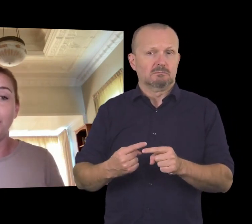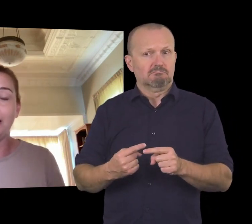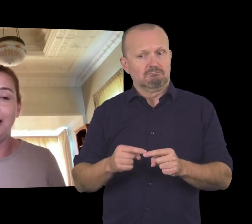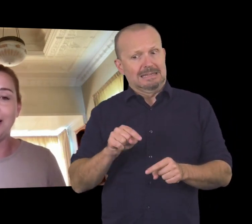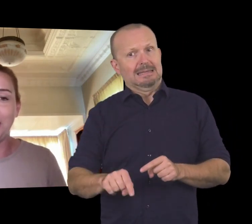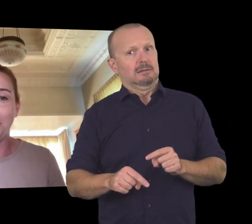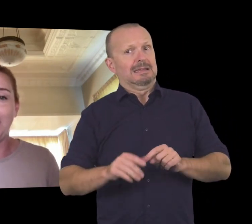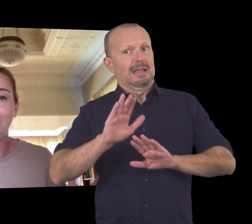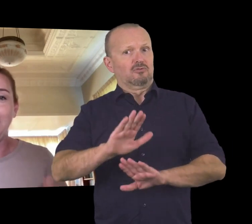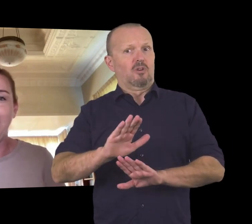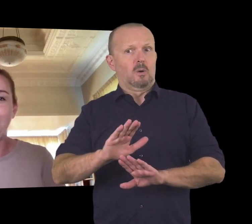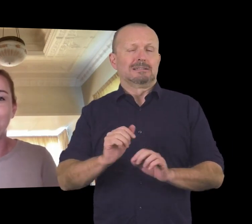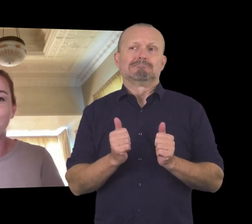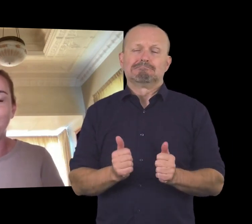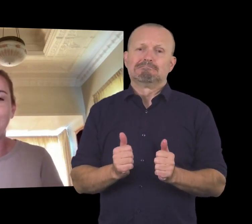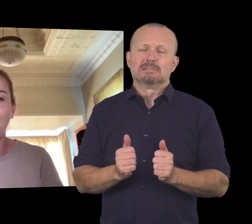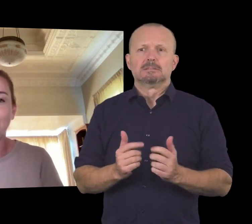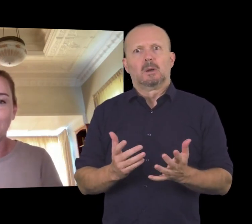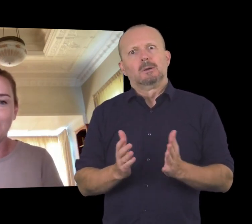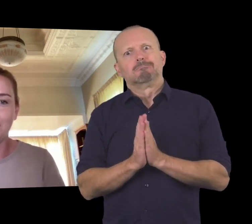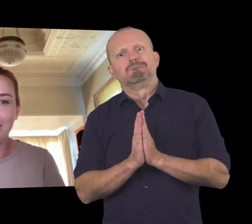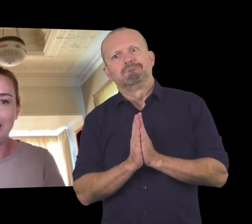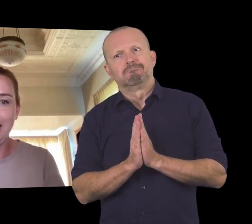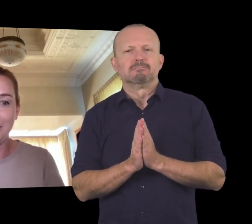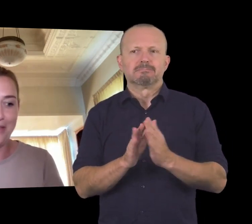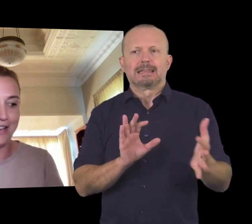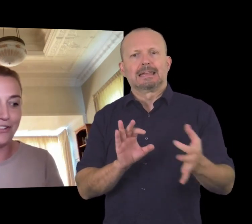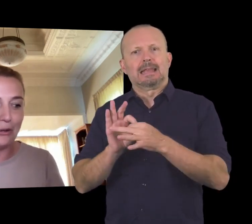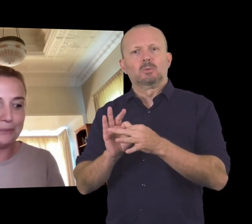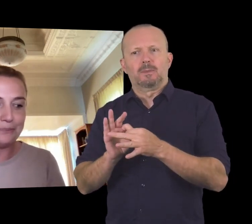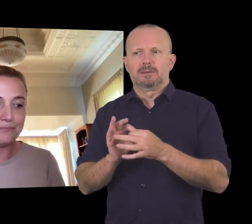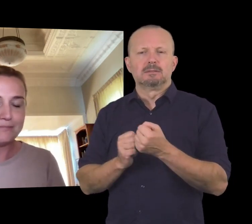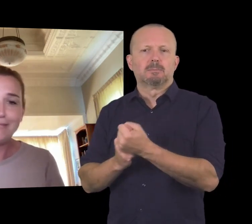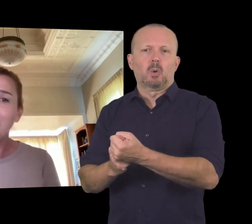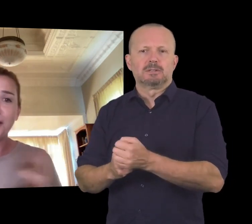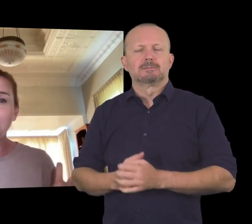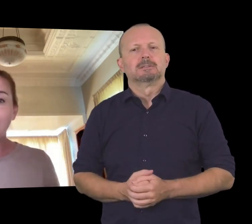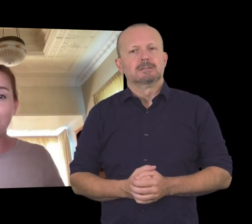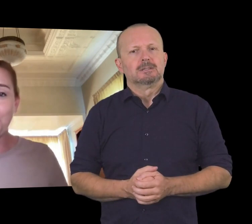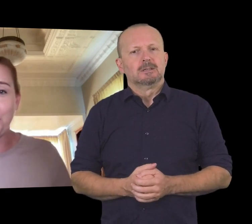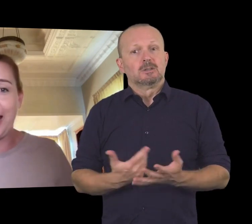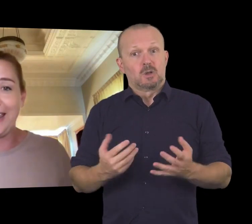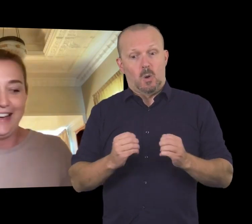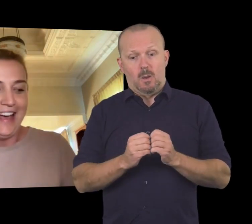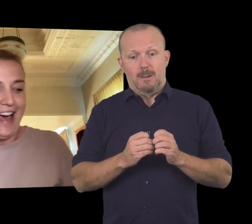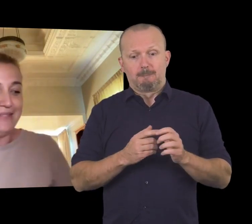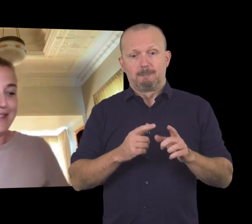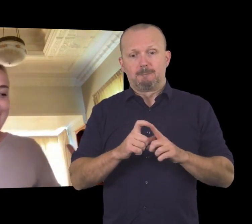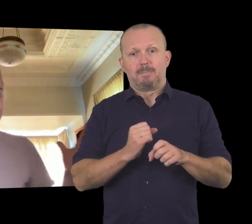continues to grow in Aotearoa. So we'd love you to really connect with that too. So the badger